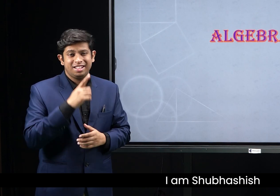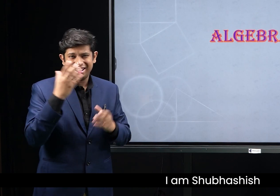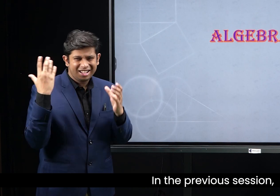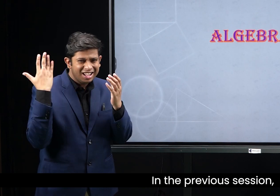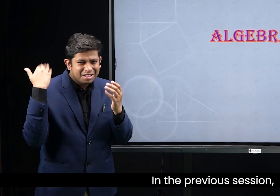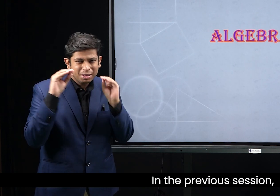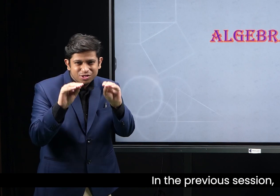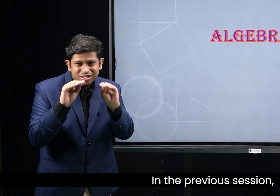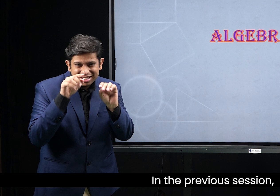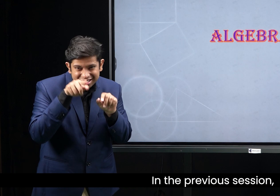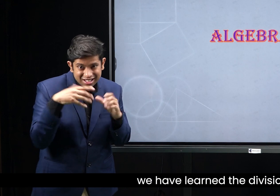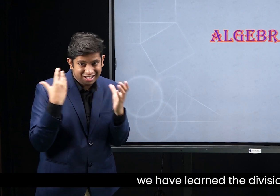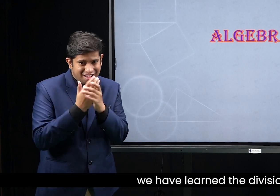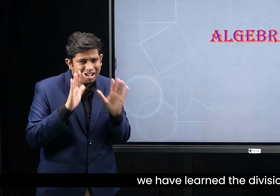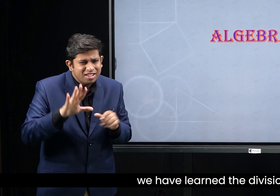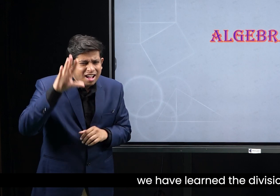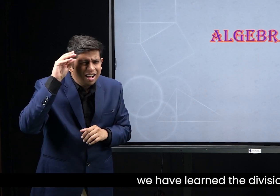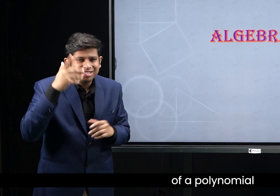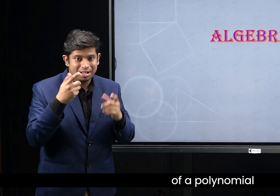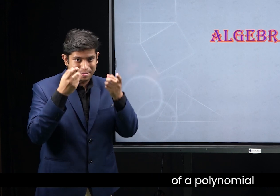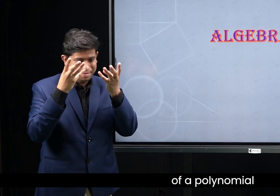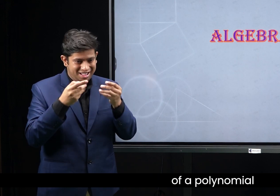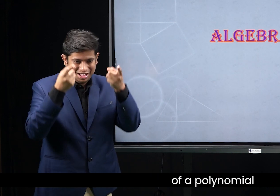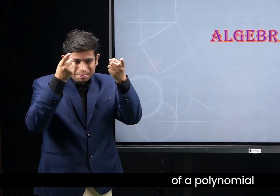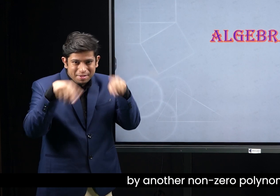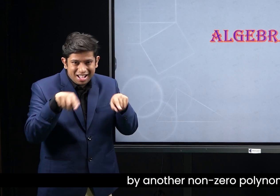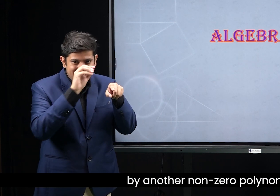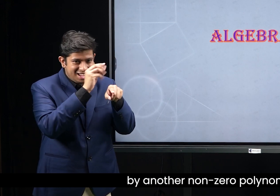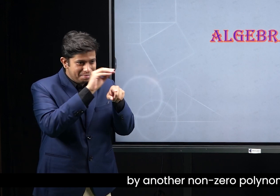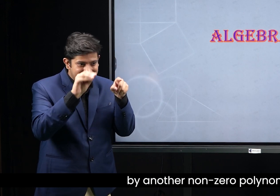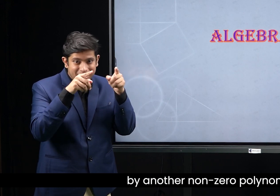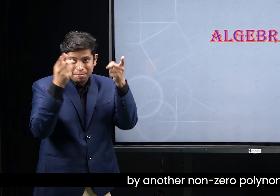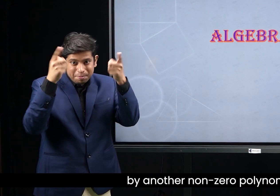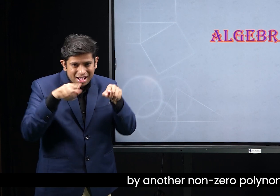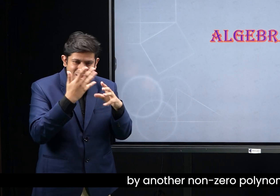In the previous session, we have learnt the division of a polynomial by another non-zero polynomial.